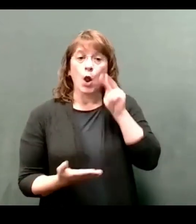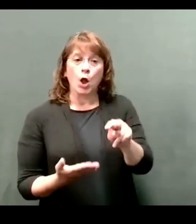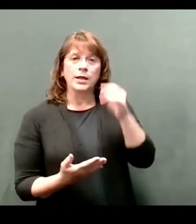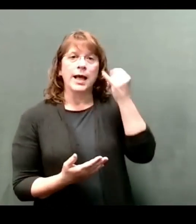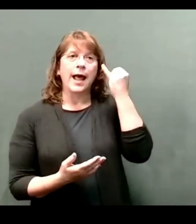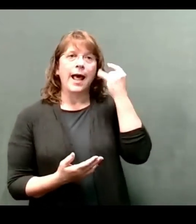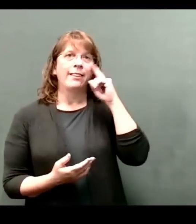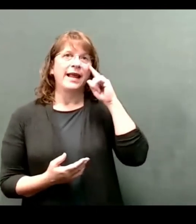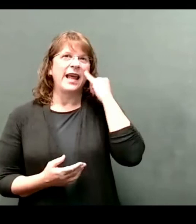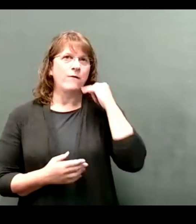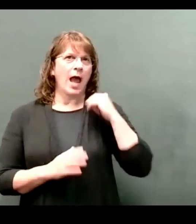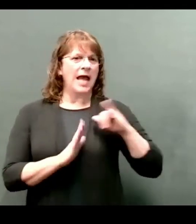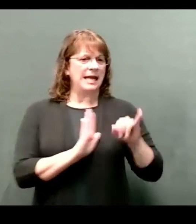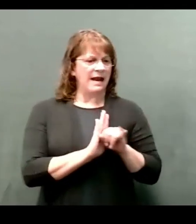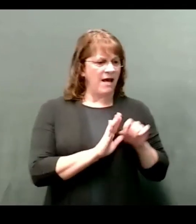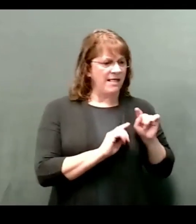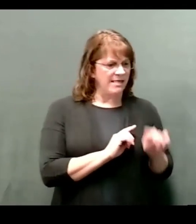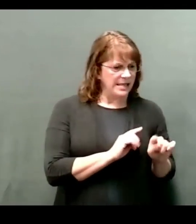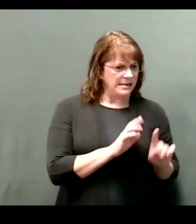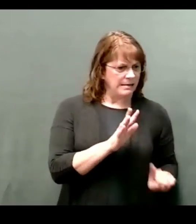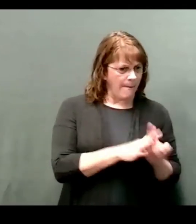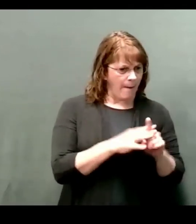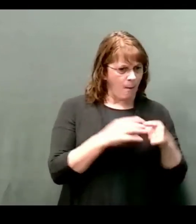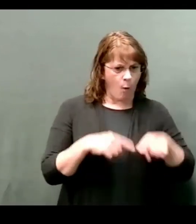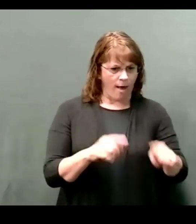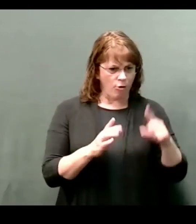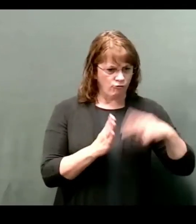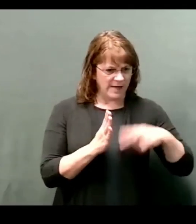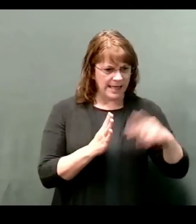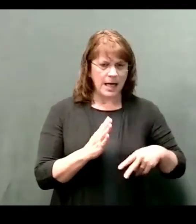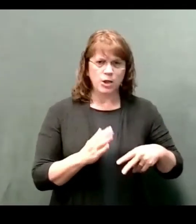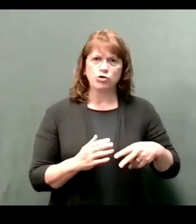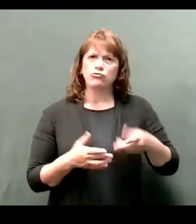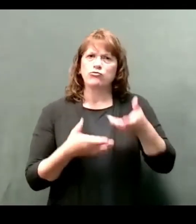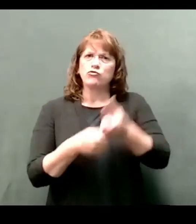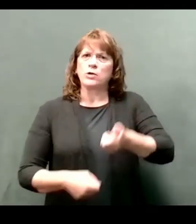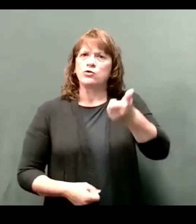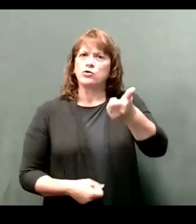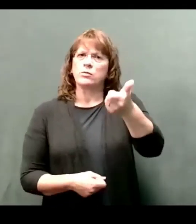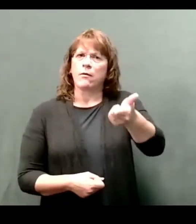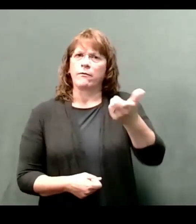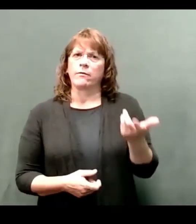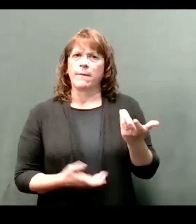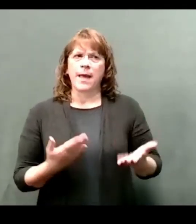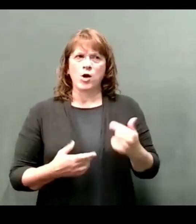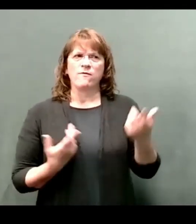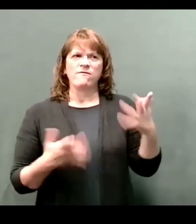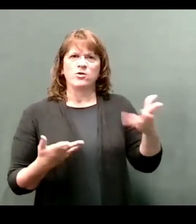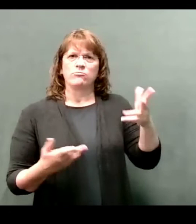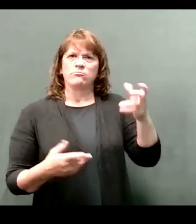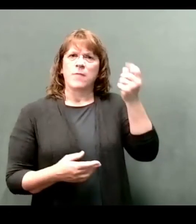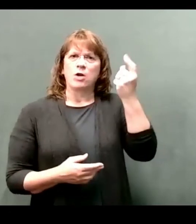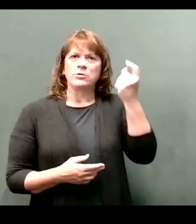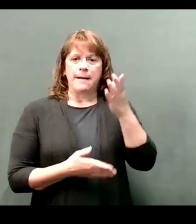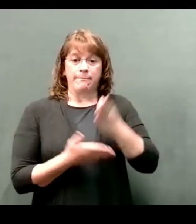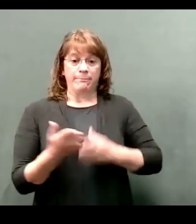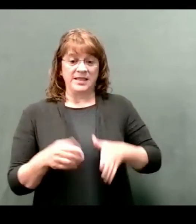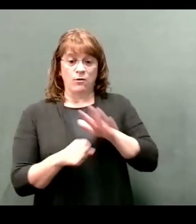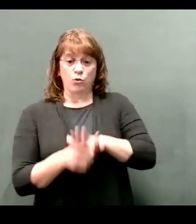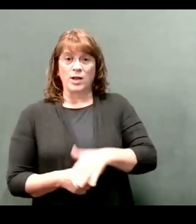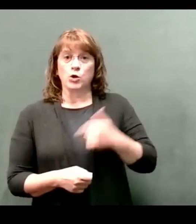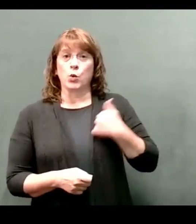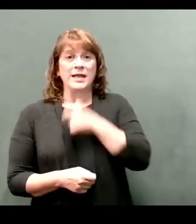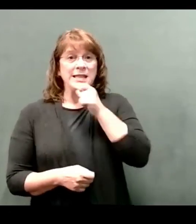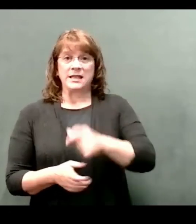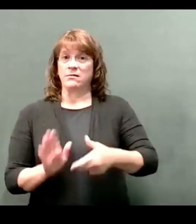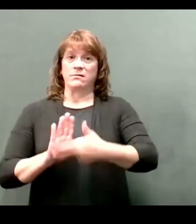you're identifying something else, if something else is coming up for you as you're reading this, trust your gut, right? Maybe you're right there in understanding a piece of oppression that we didn't highlight or that we